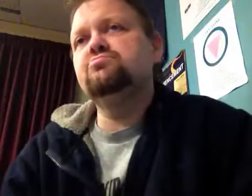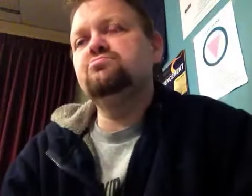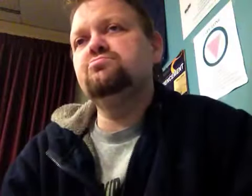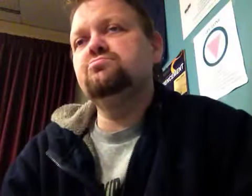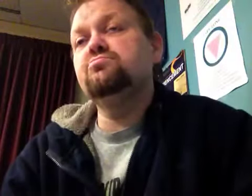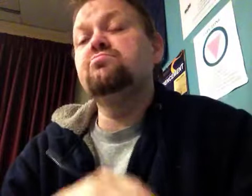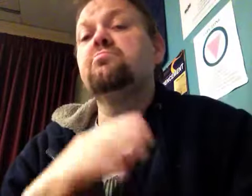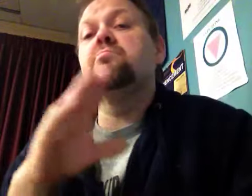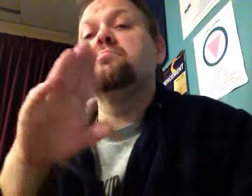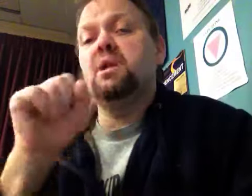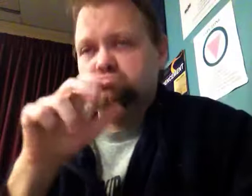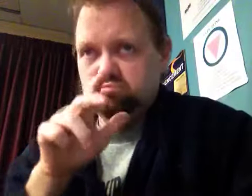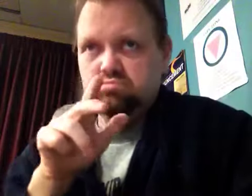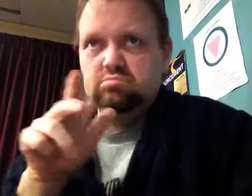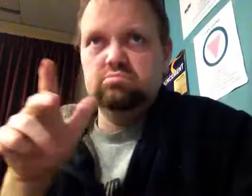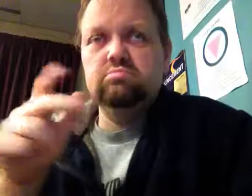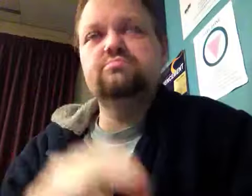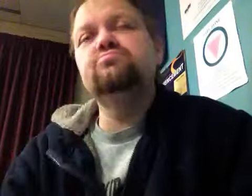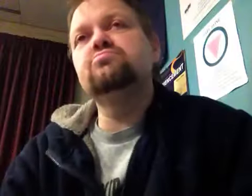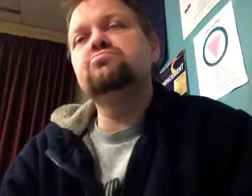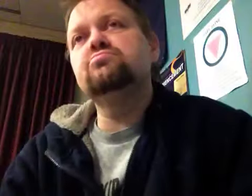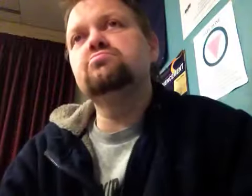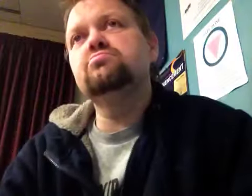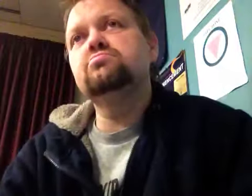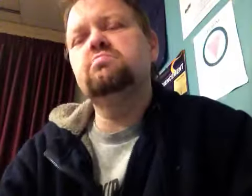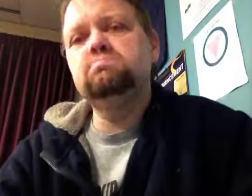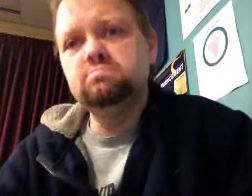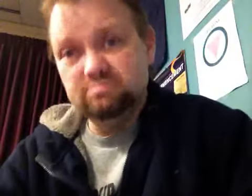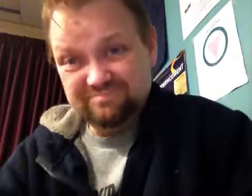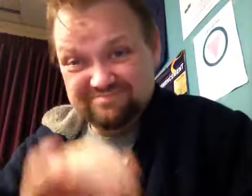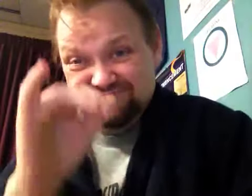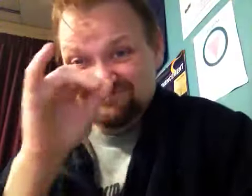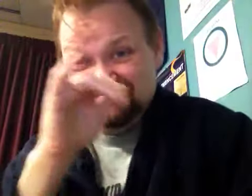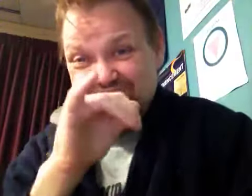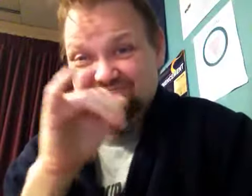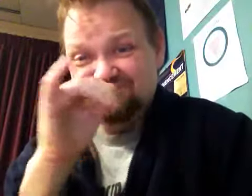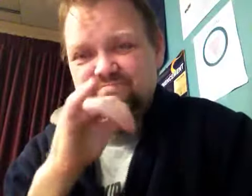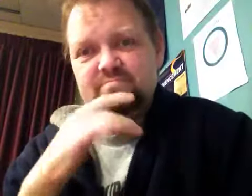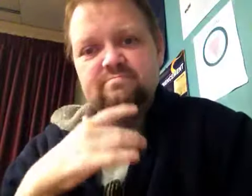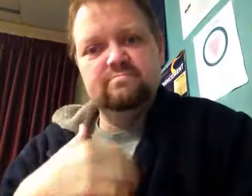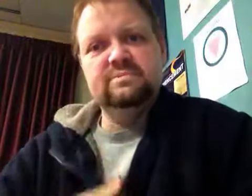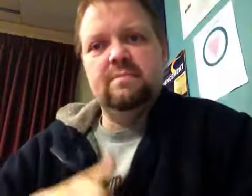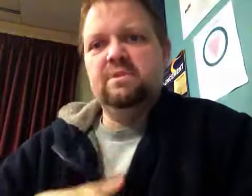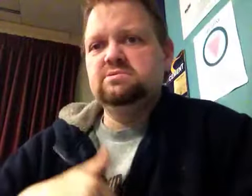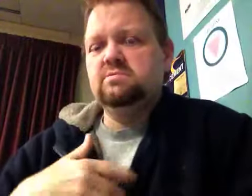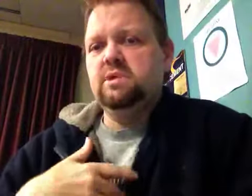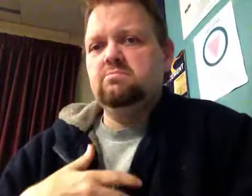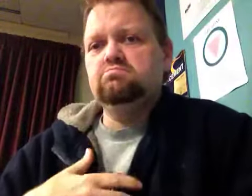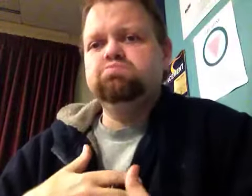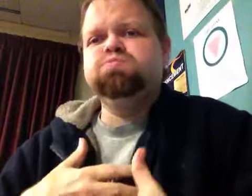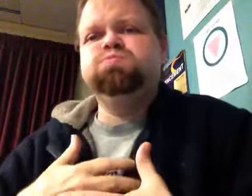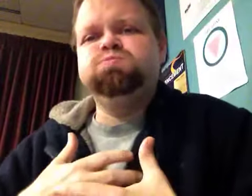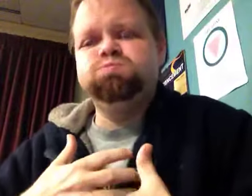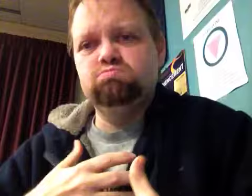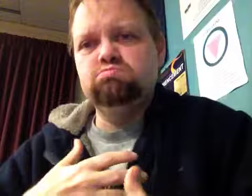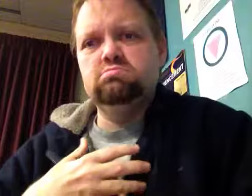of Veterans Affairs Department to resign over allegations that VA hospitals are making our vets wait months to get care, are keeping